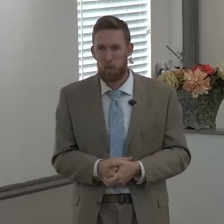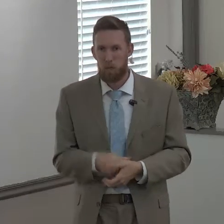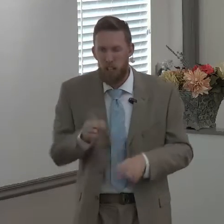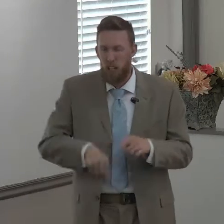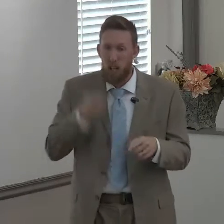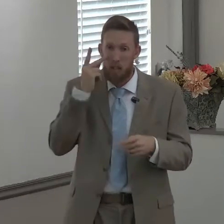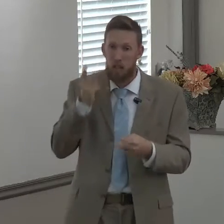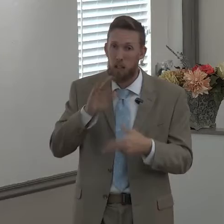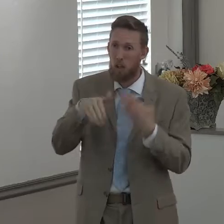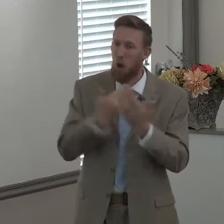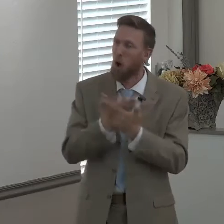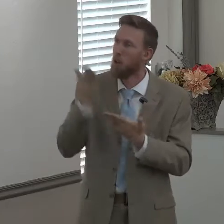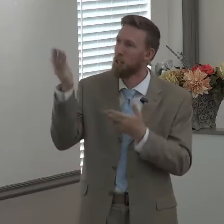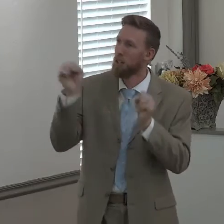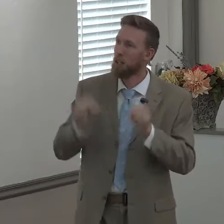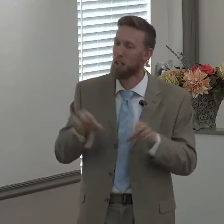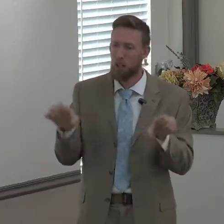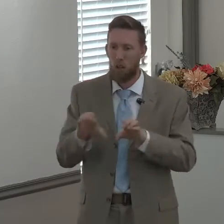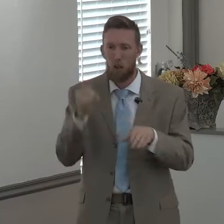Hatred makes us blind